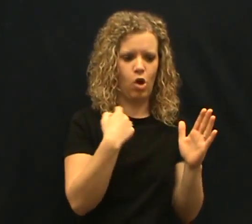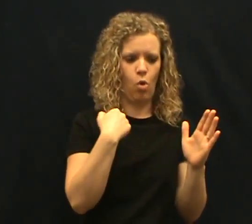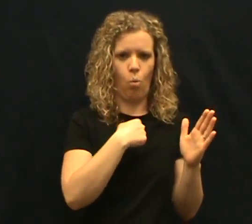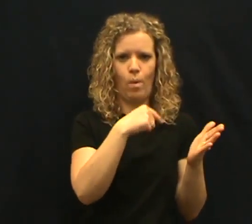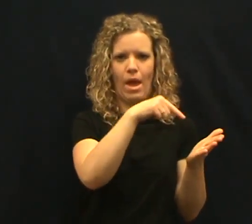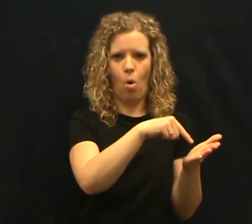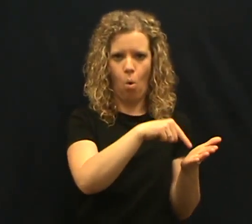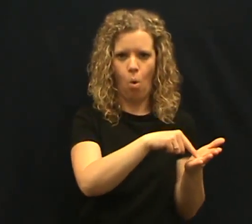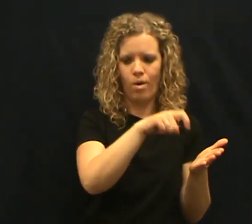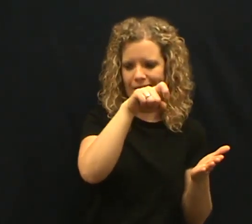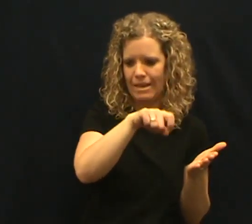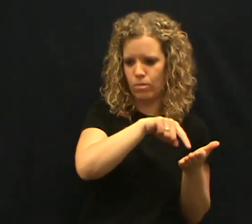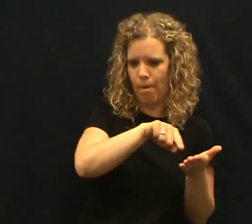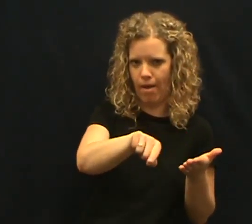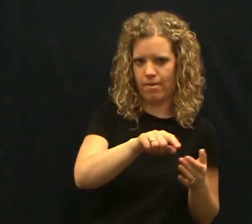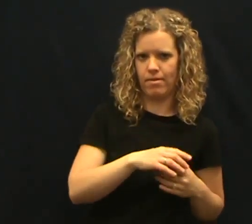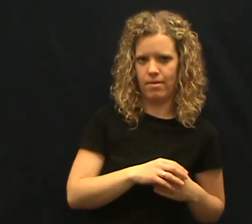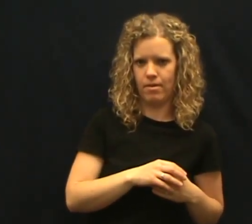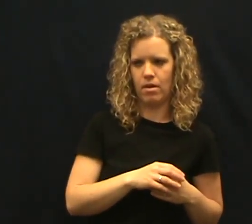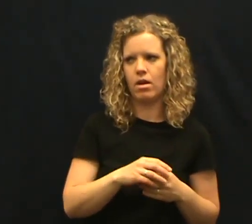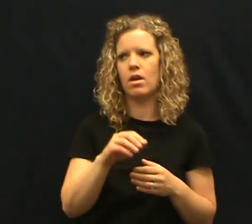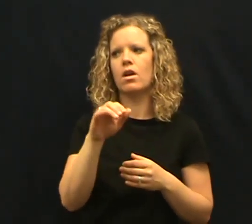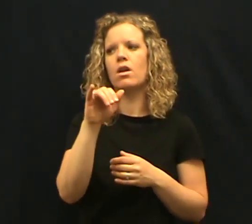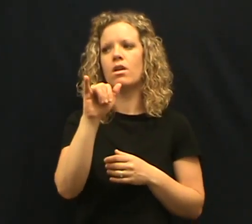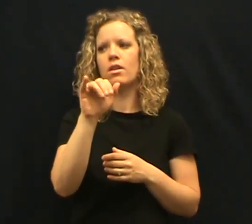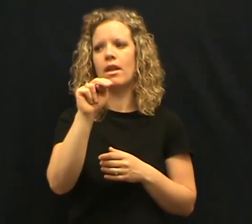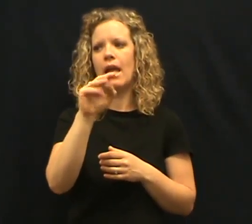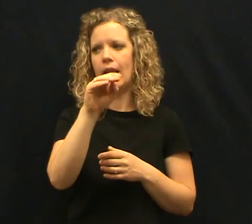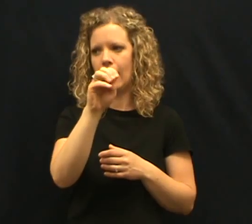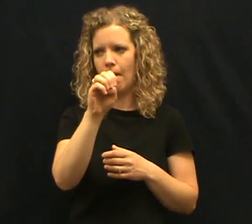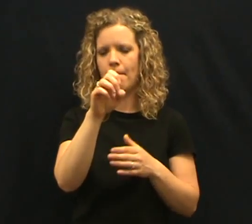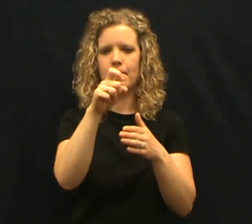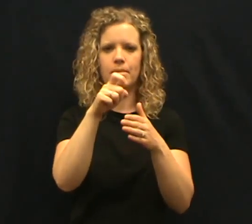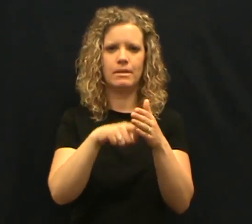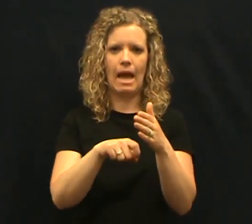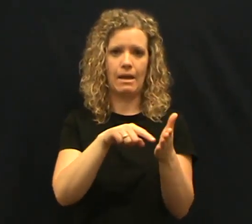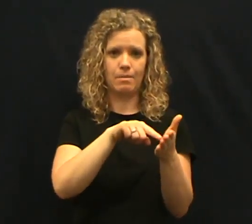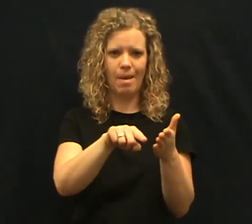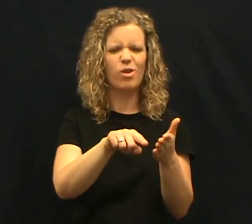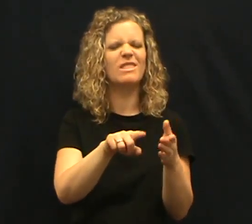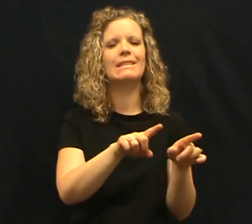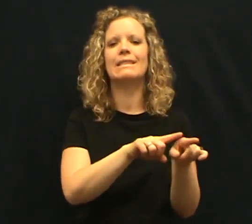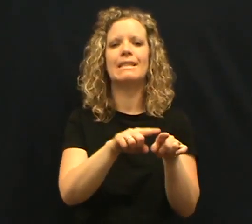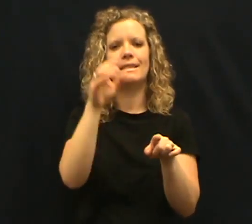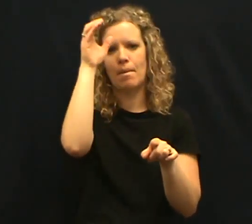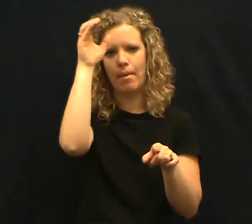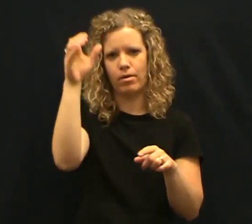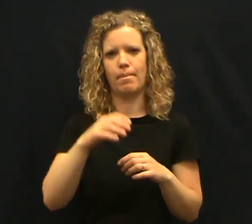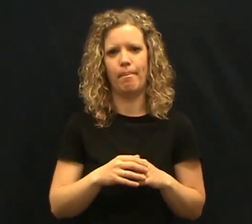yet. Income tax payable. Income tax payable, the same thing. We have